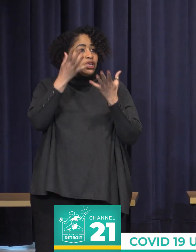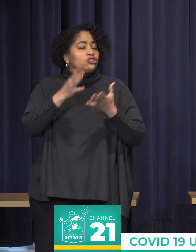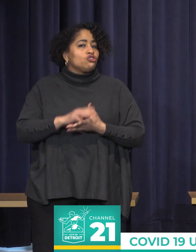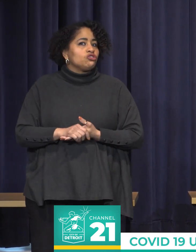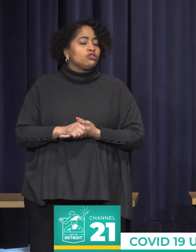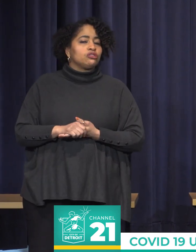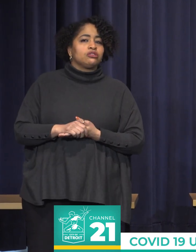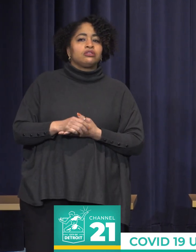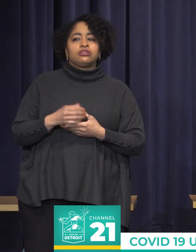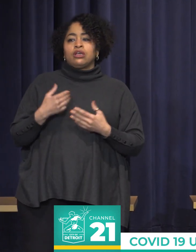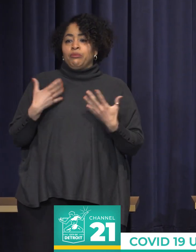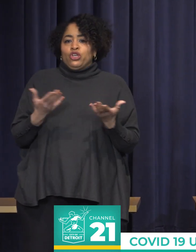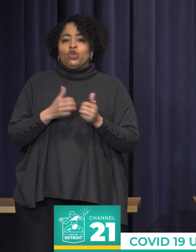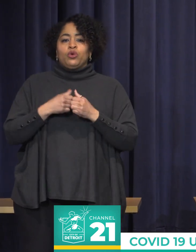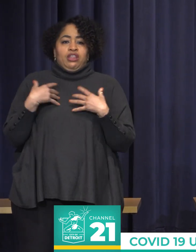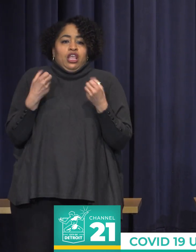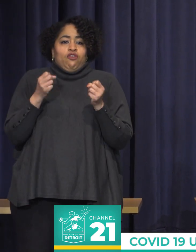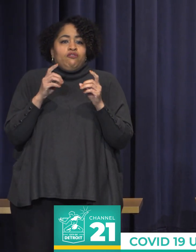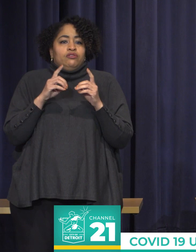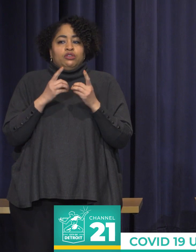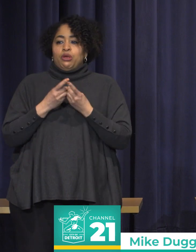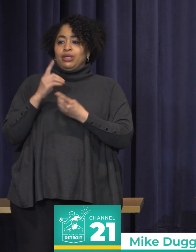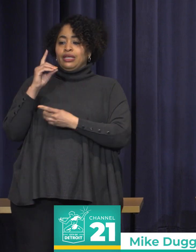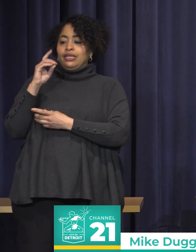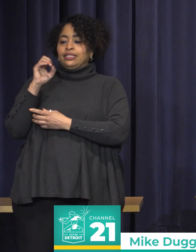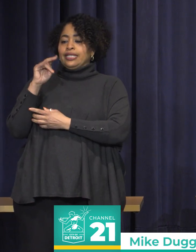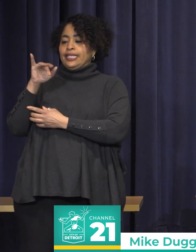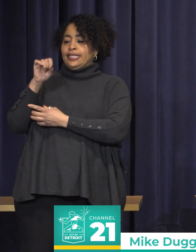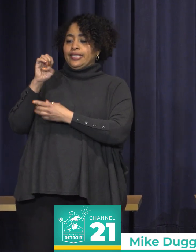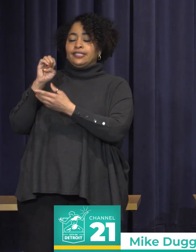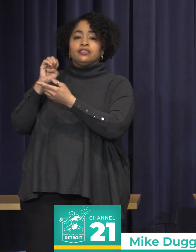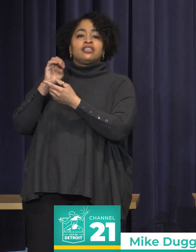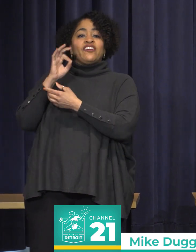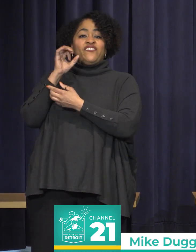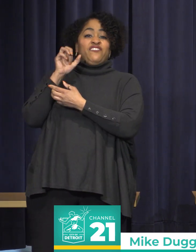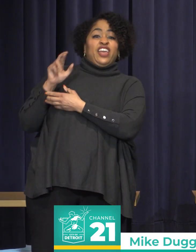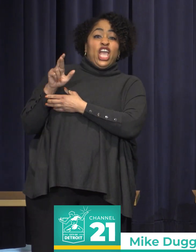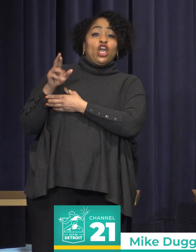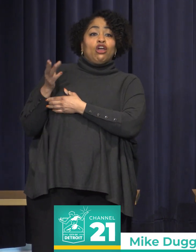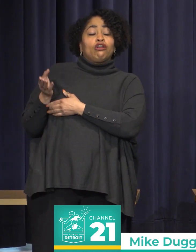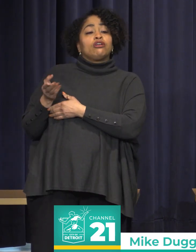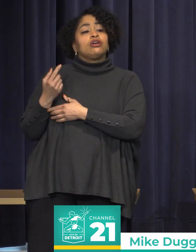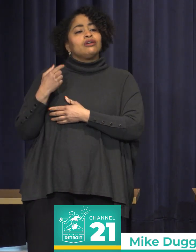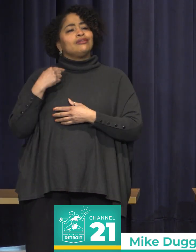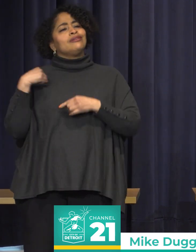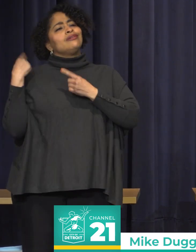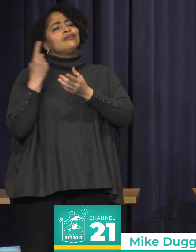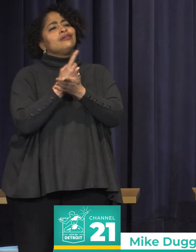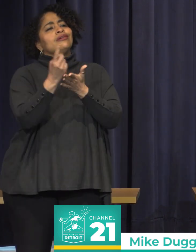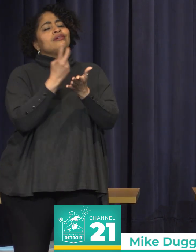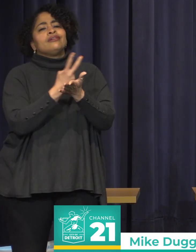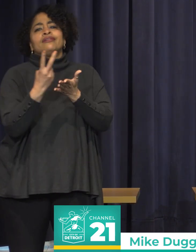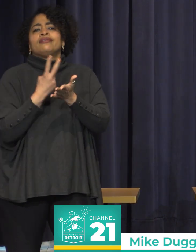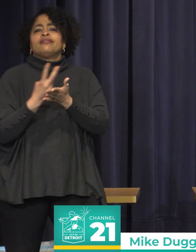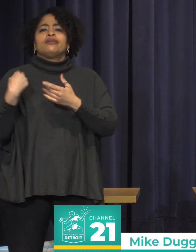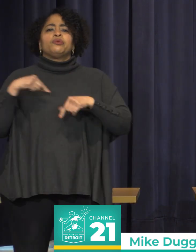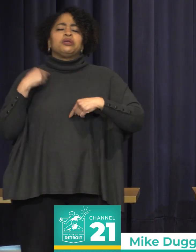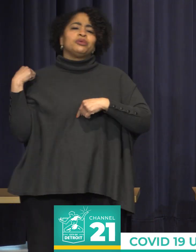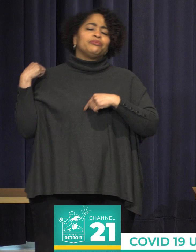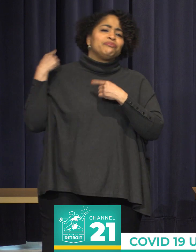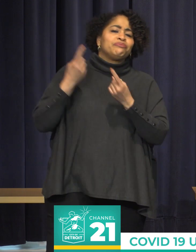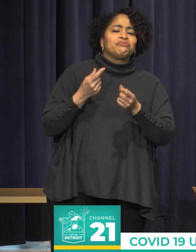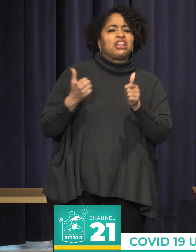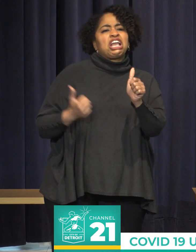director, Denise Fair. It seems like for the last 2 weeks we have been catching up